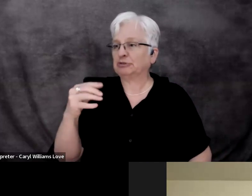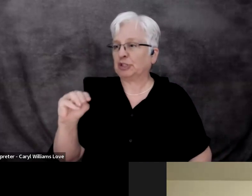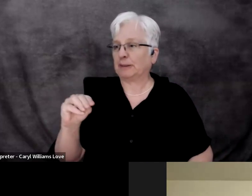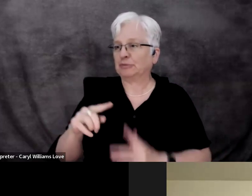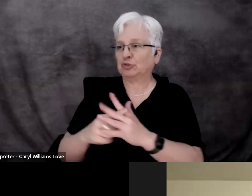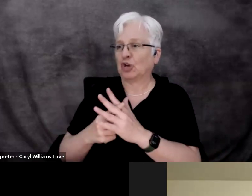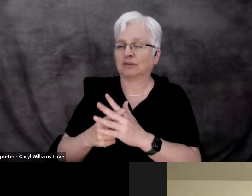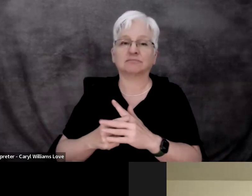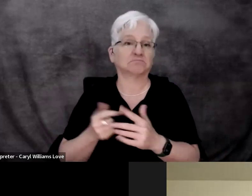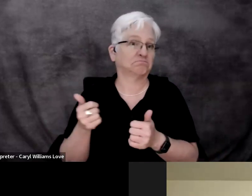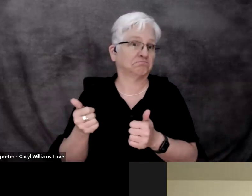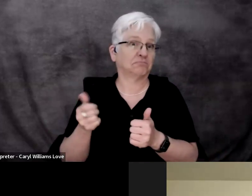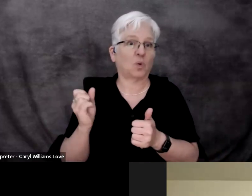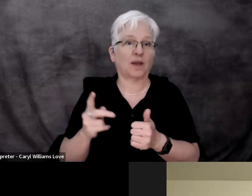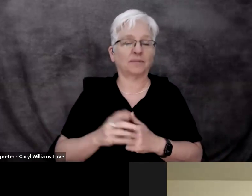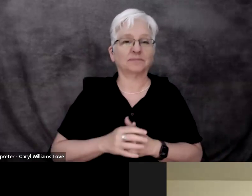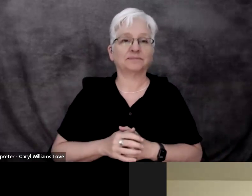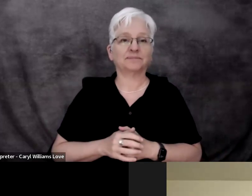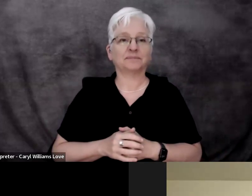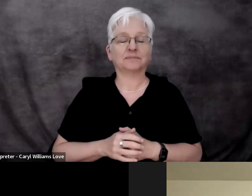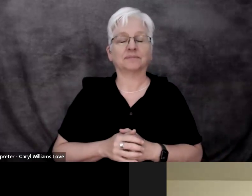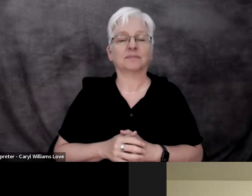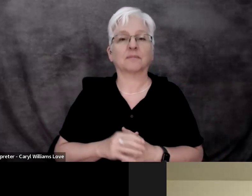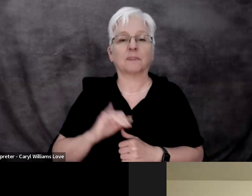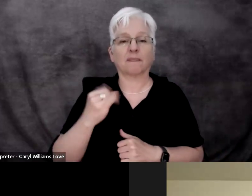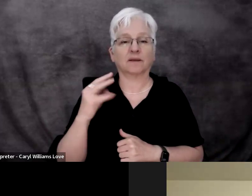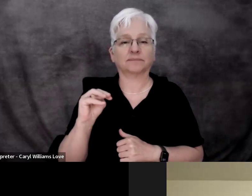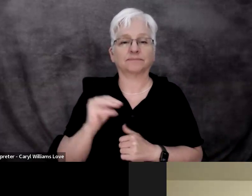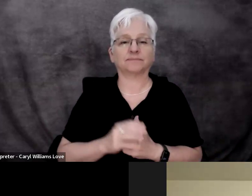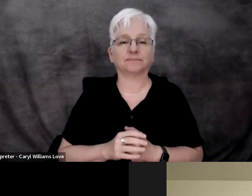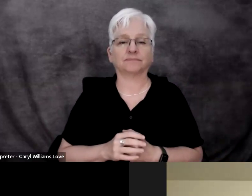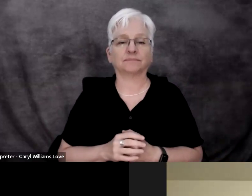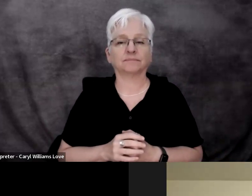Okay. I guess the takeaway is